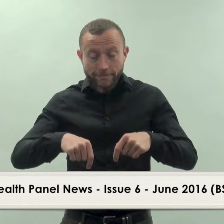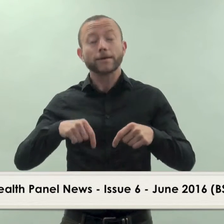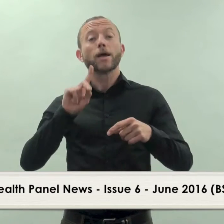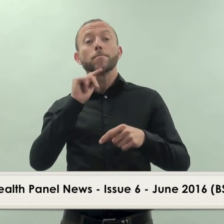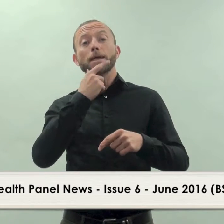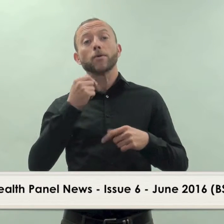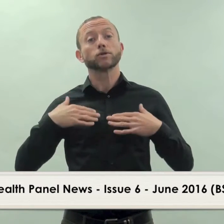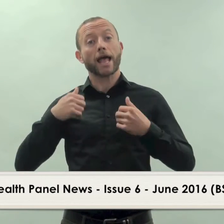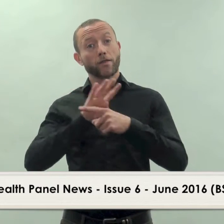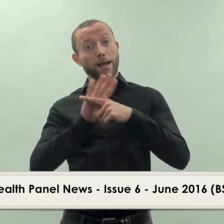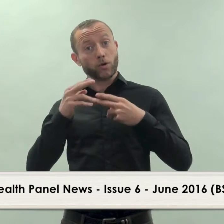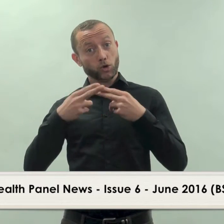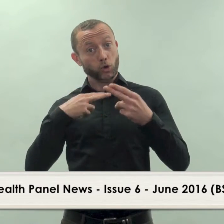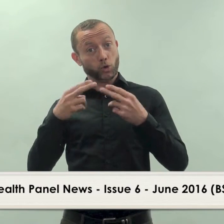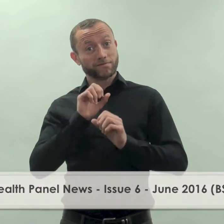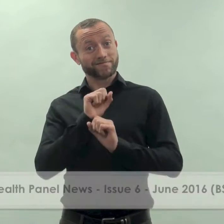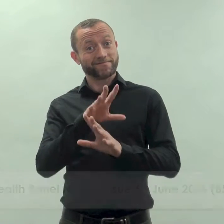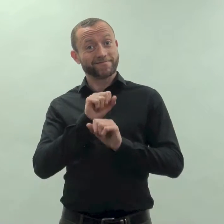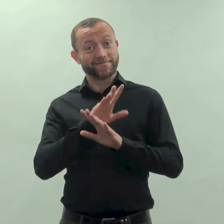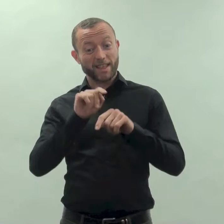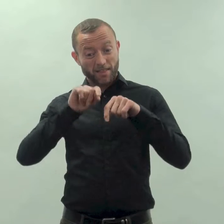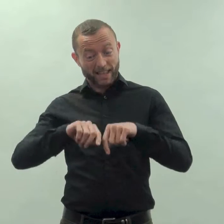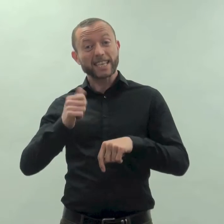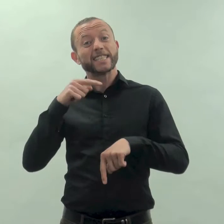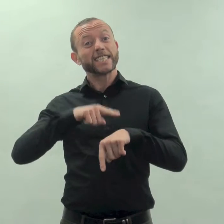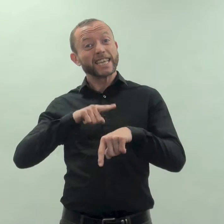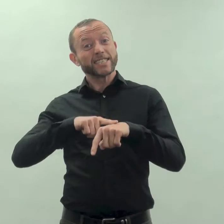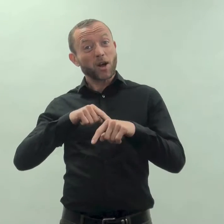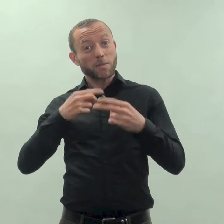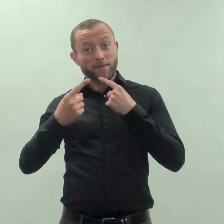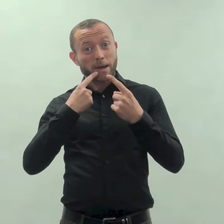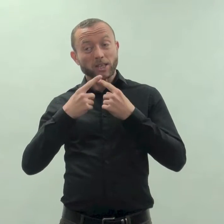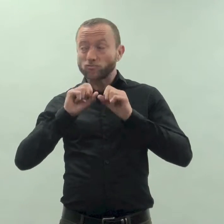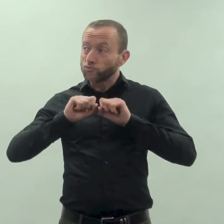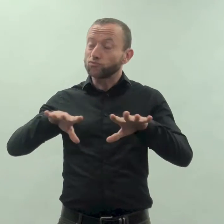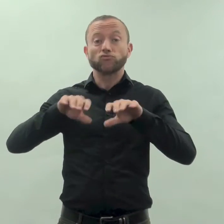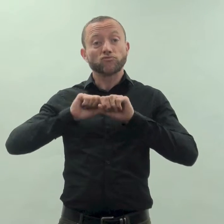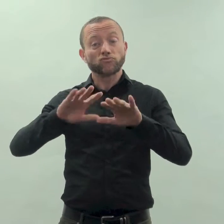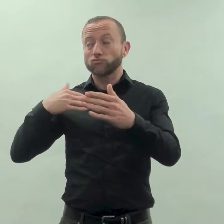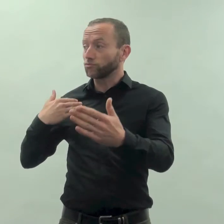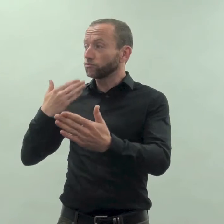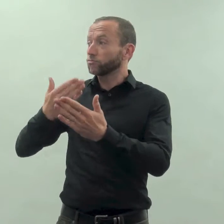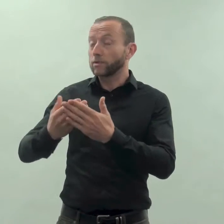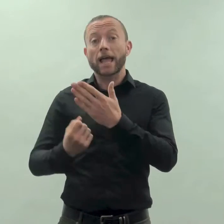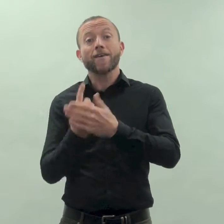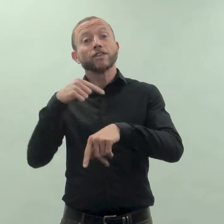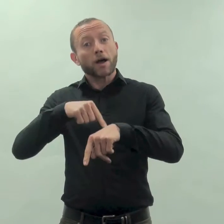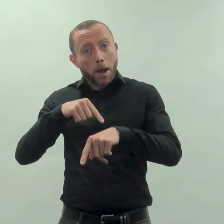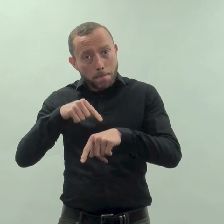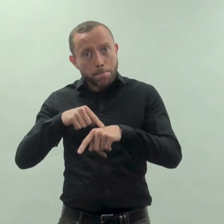Welcome to People's Health Panel News. This is the 6th edition of People's Health Panel News. Each edition is sent